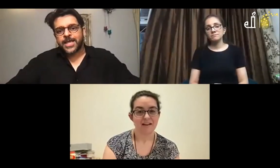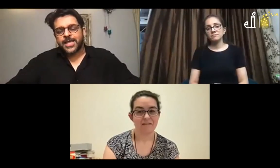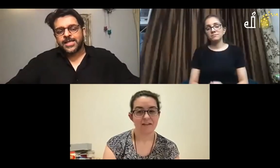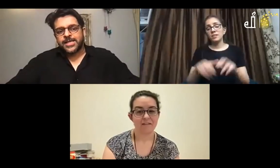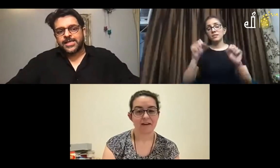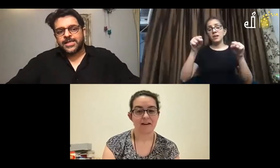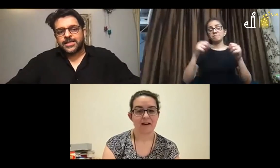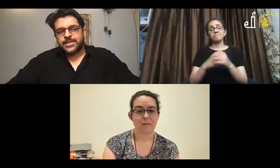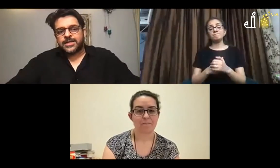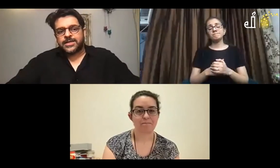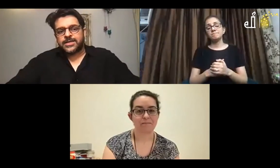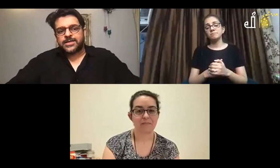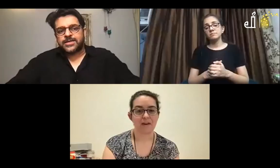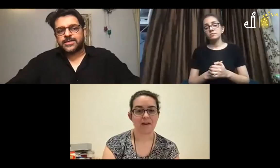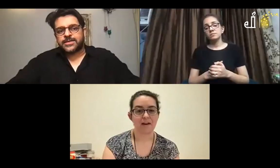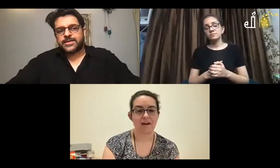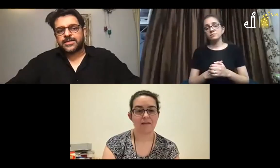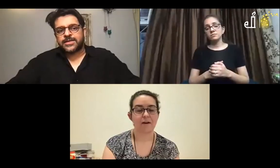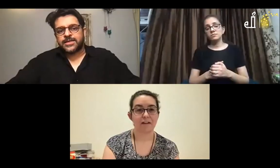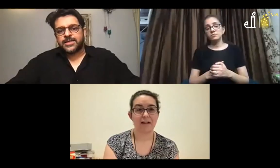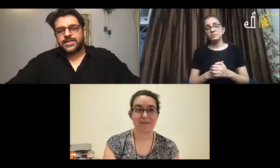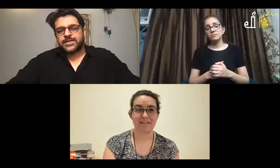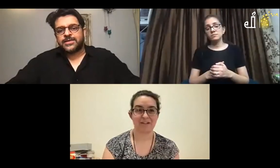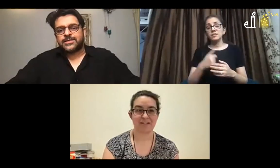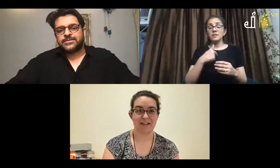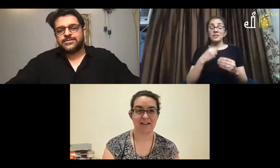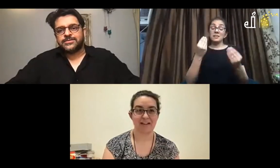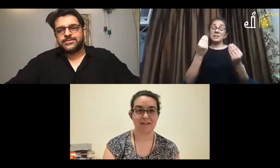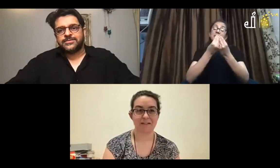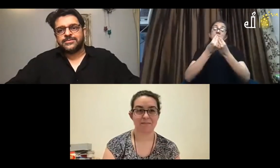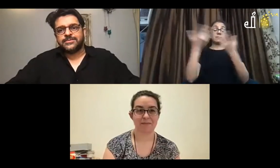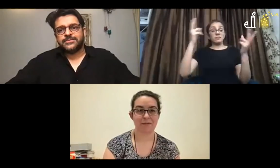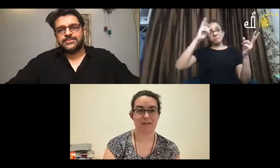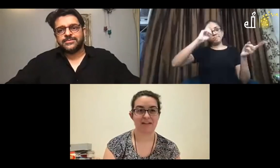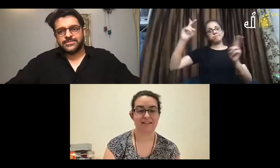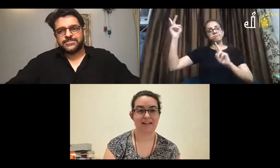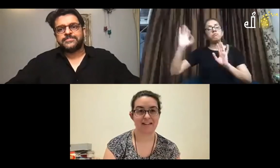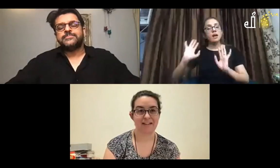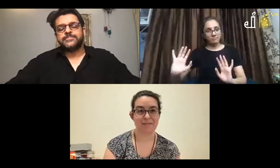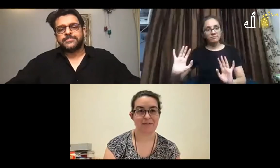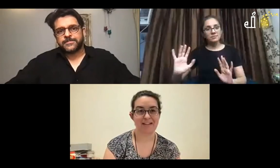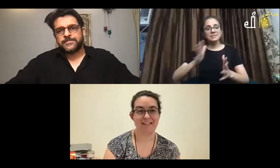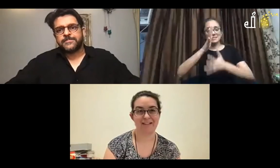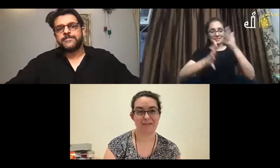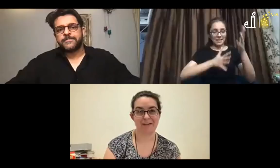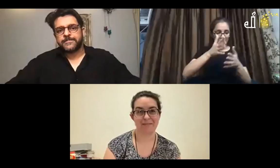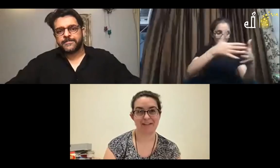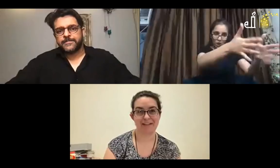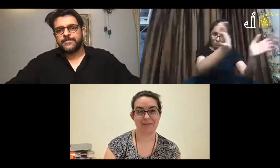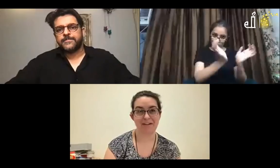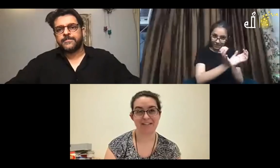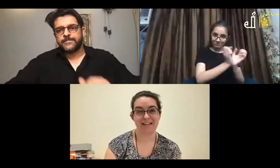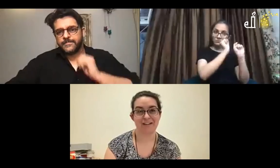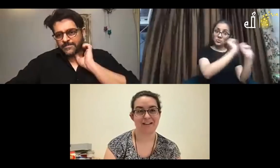Yeah, I think that there are a lot of misunderstandings between signing communities and cochlear